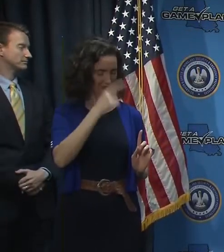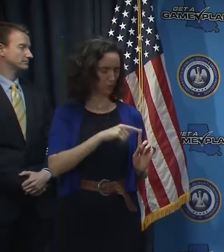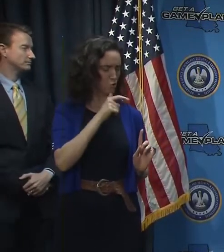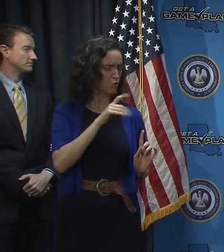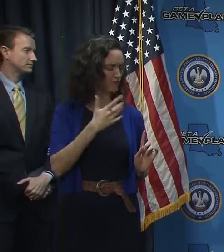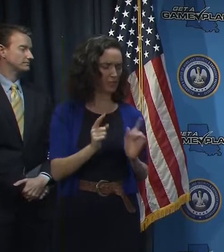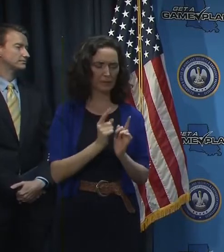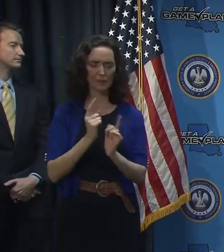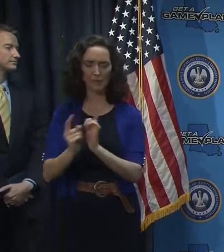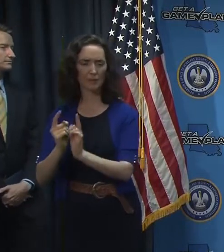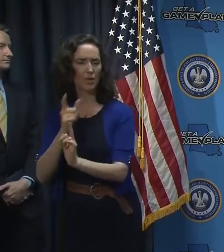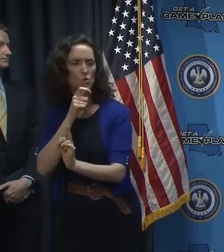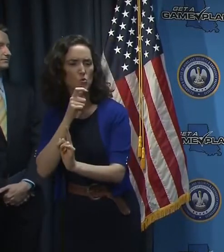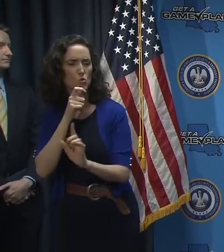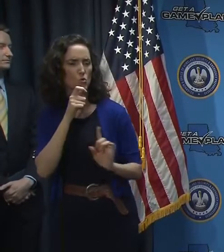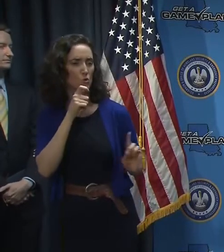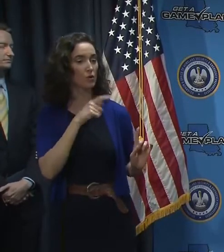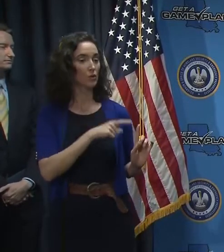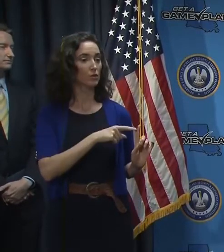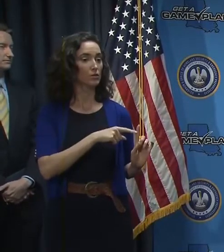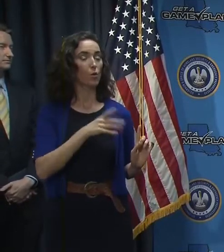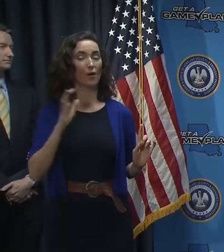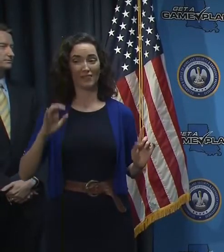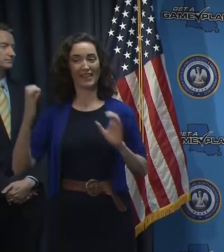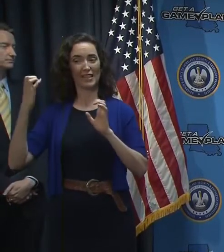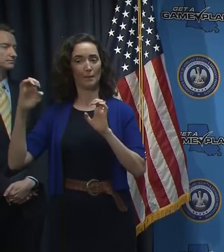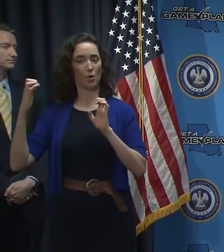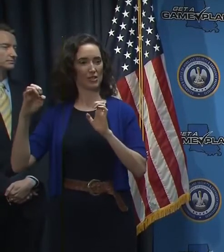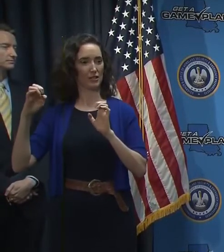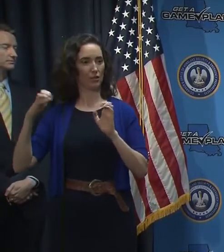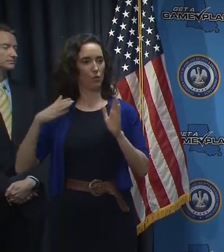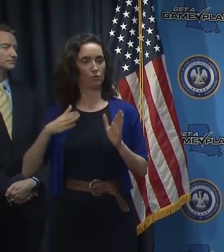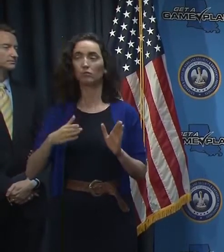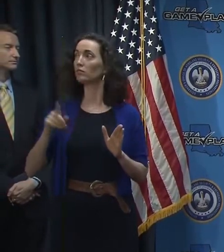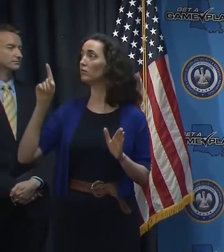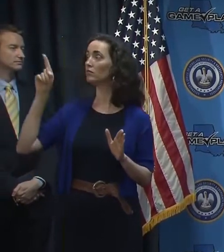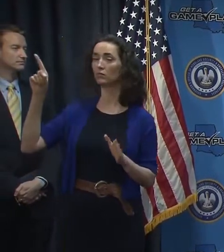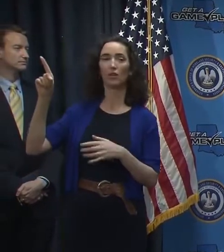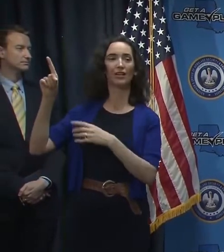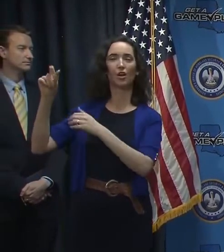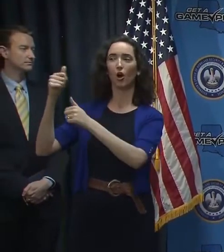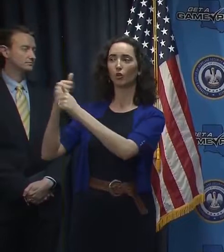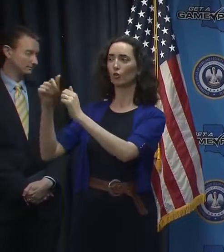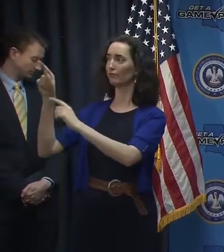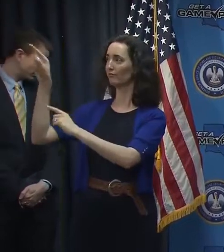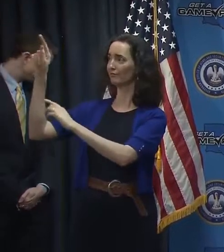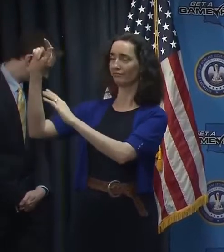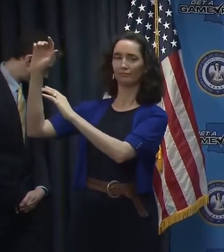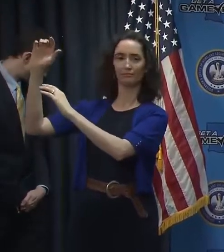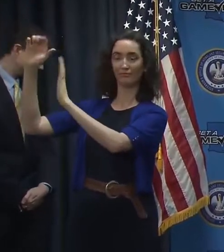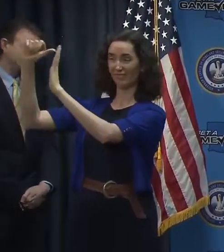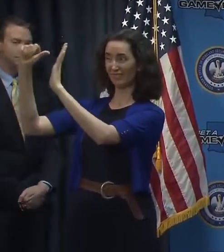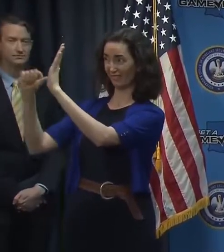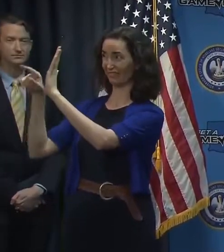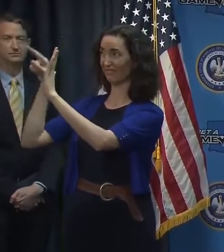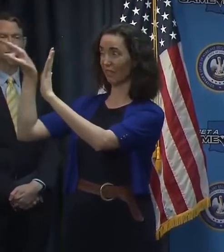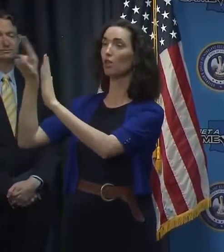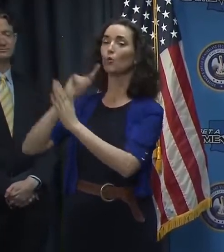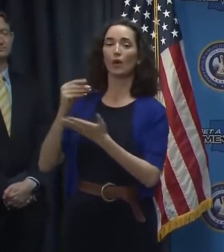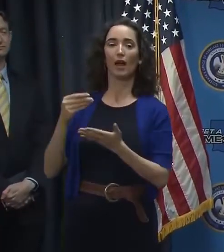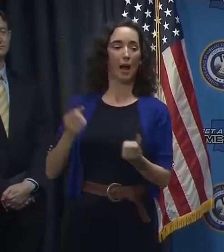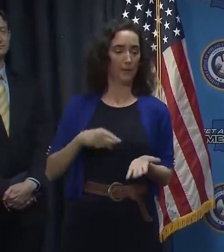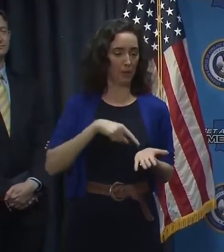allowable expense under the Stafford Act. So we would be submitting that through FEMA for reimbursement at either the